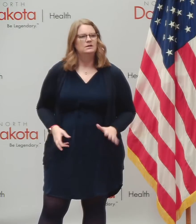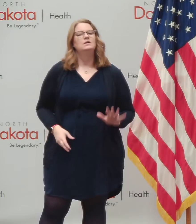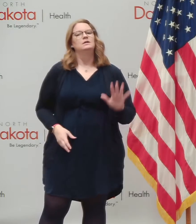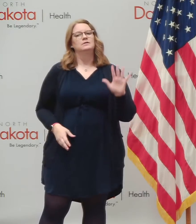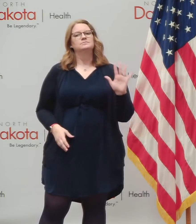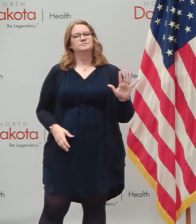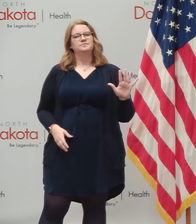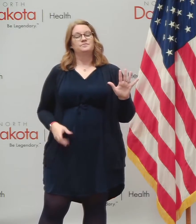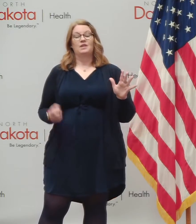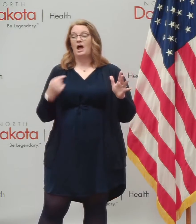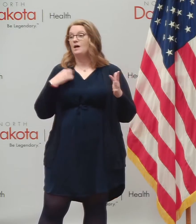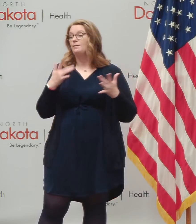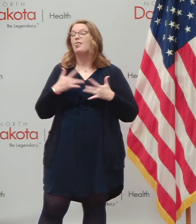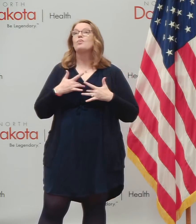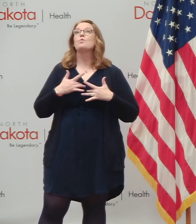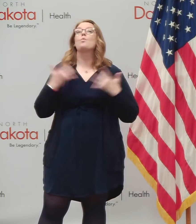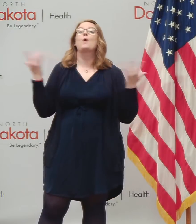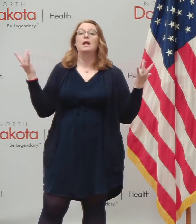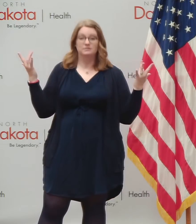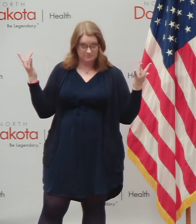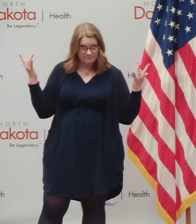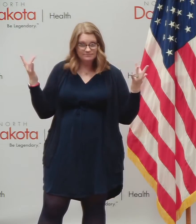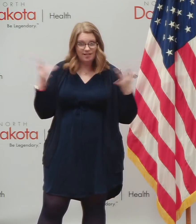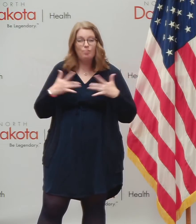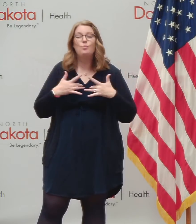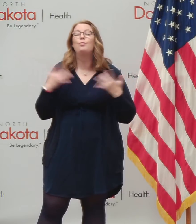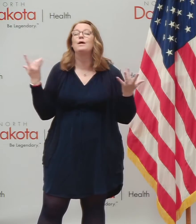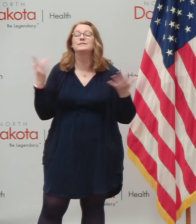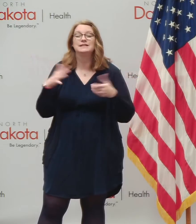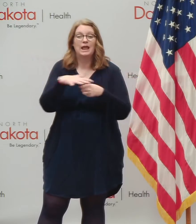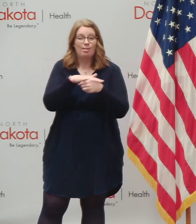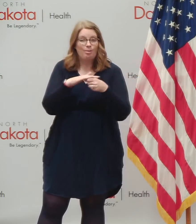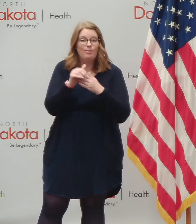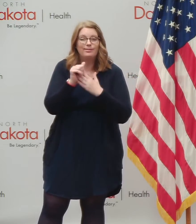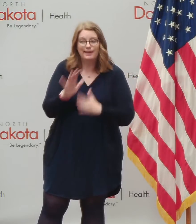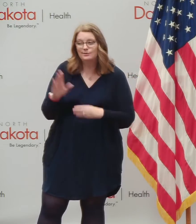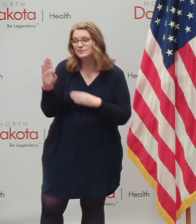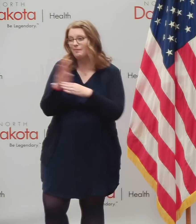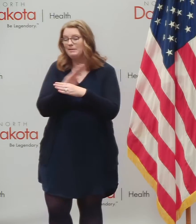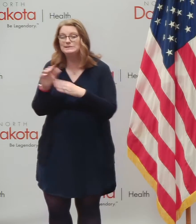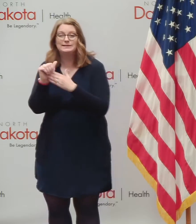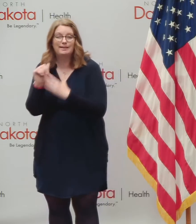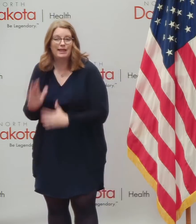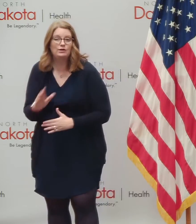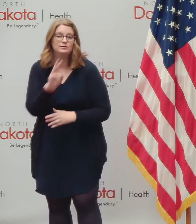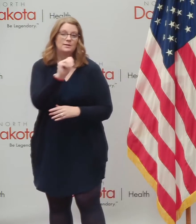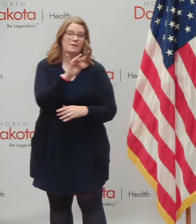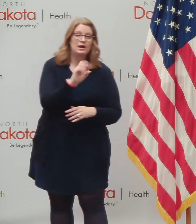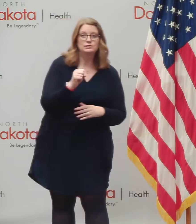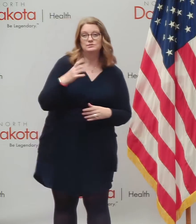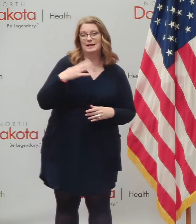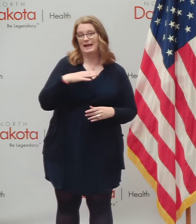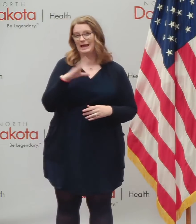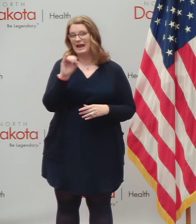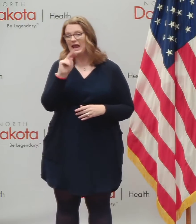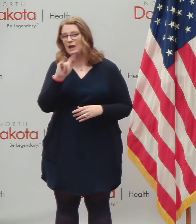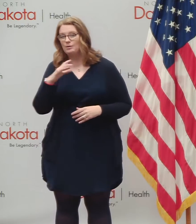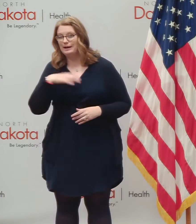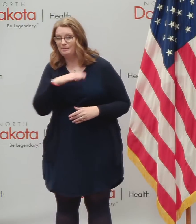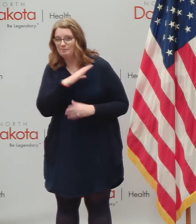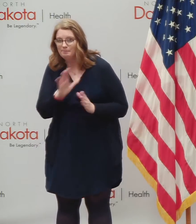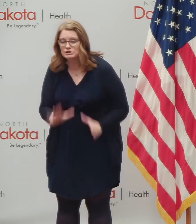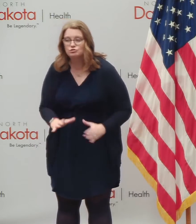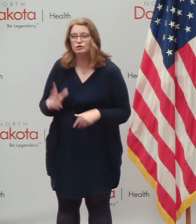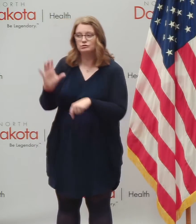am thrilled to see local leaders at all levels, whether it's business leaders, mayors, county commissioners,